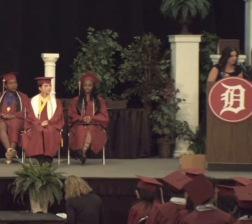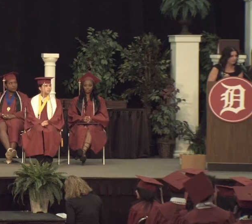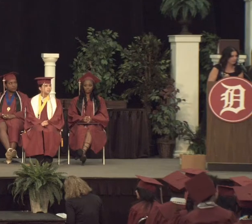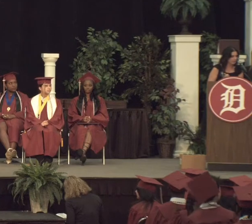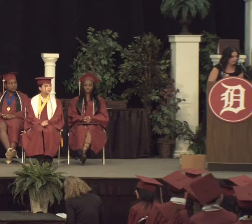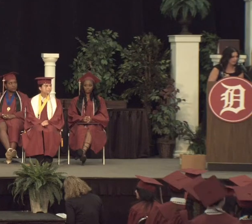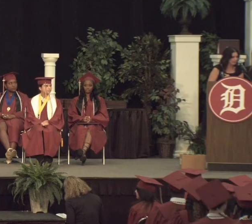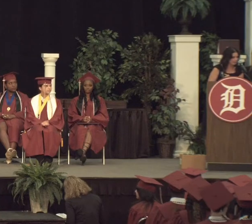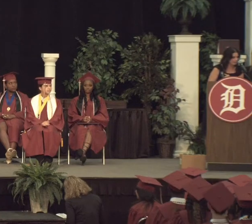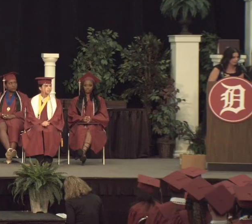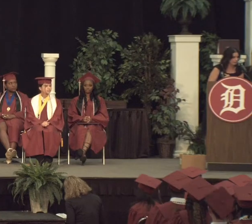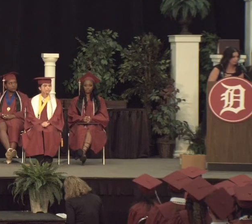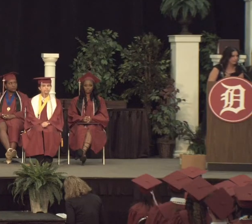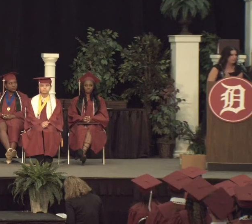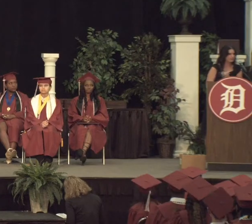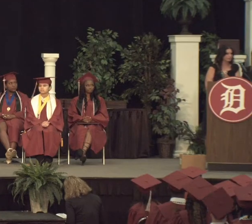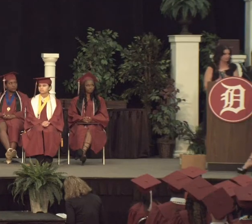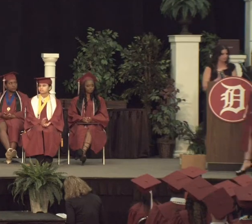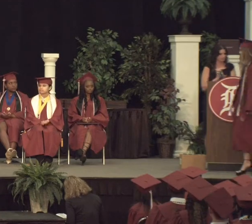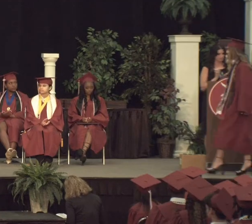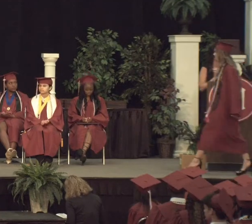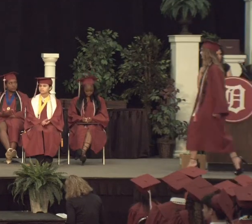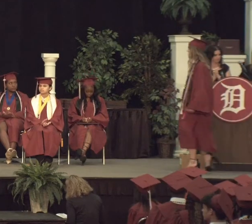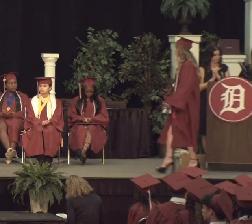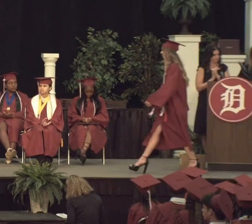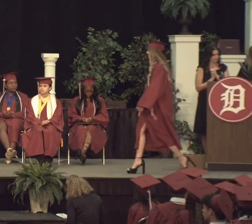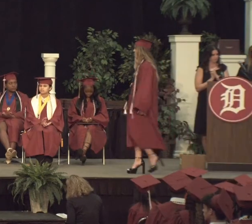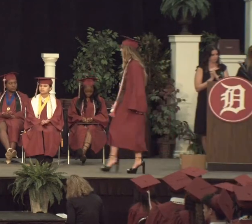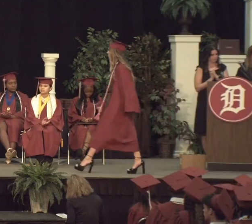Brittany Barrios, cum laude.